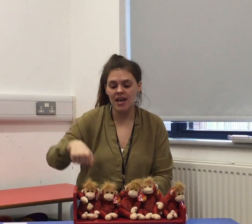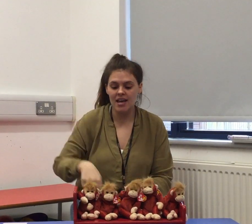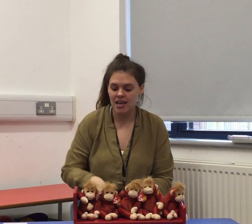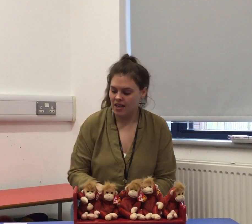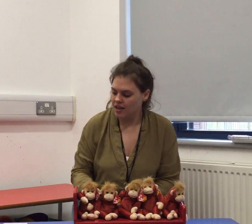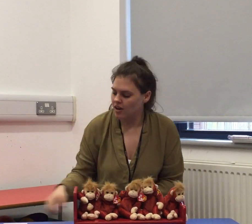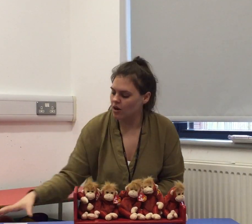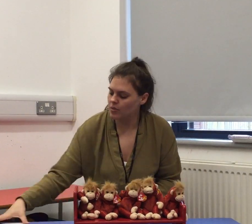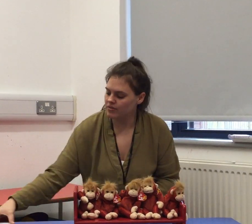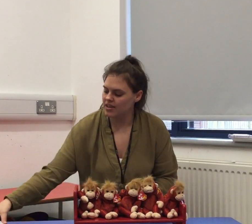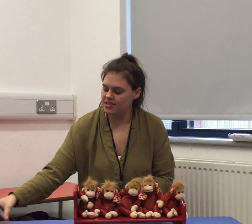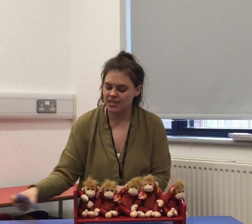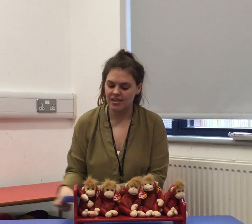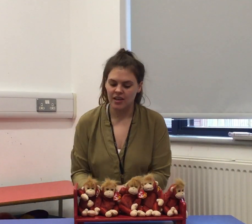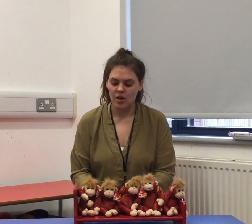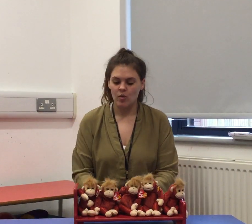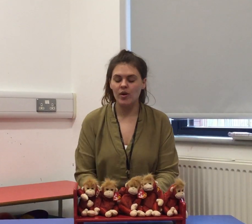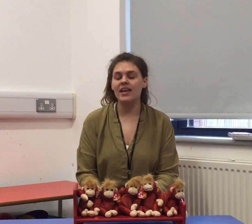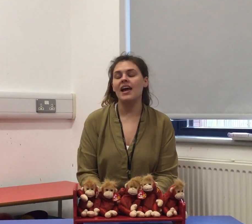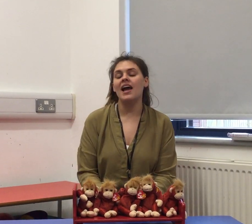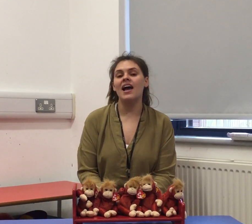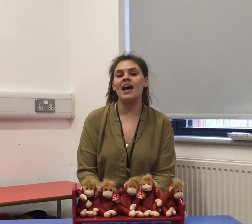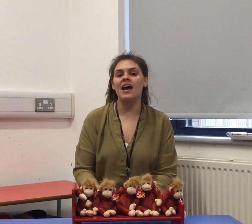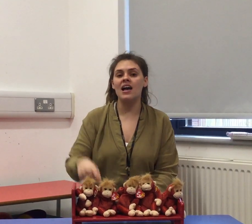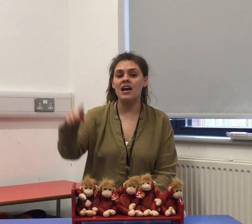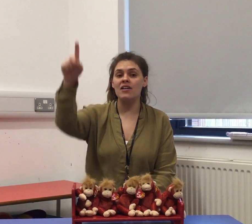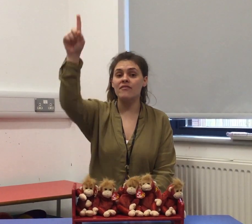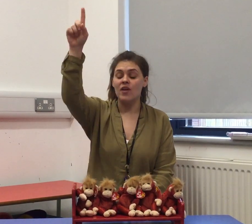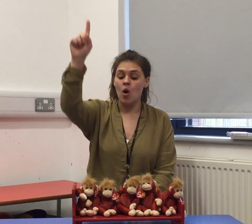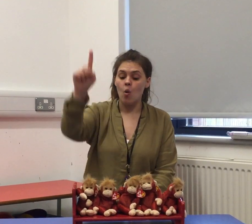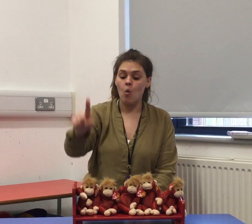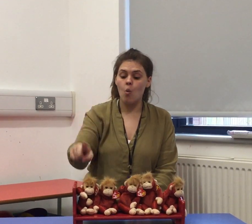Okay. Are we ready? We have